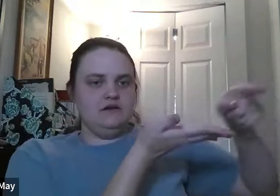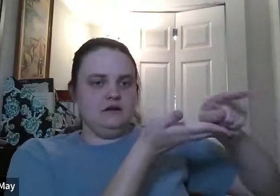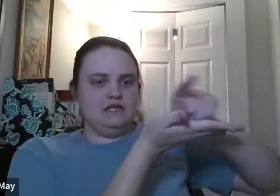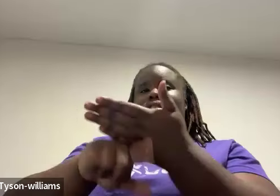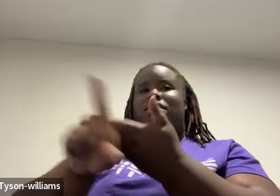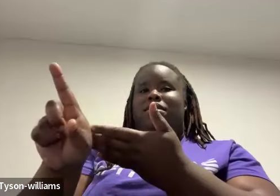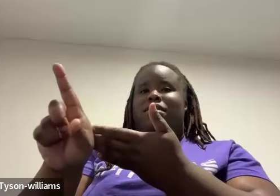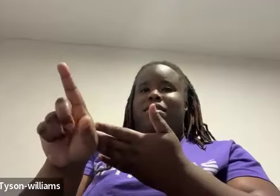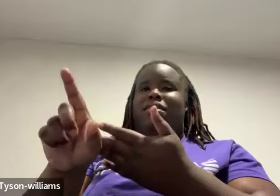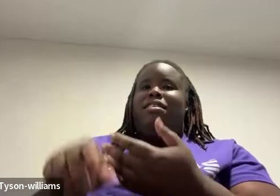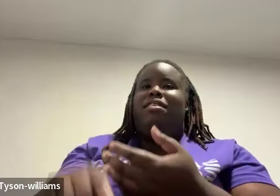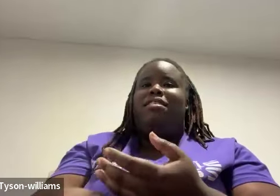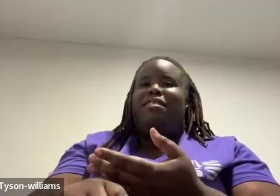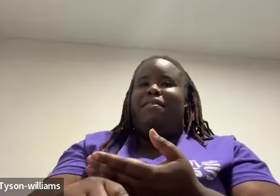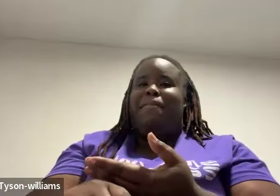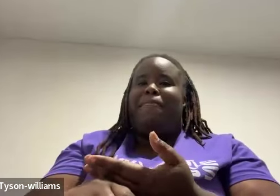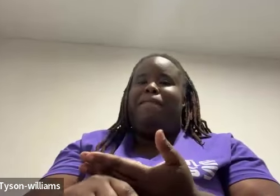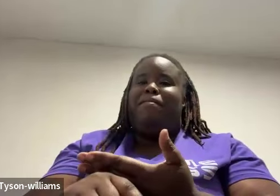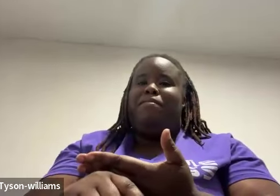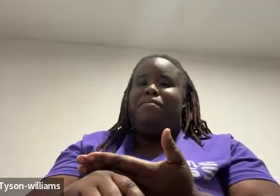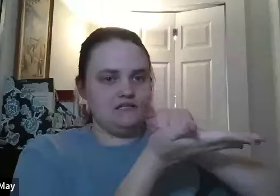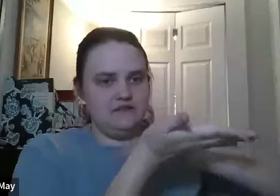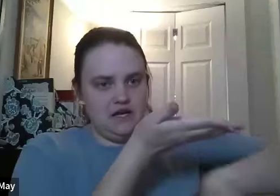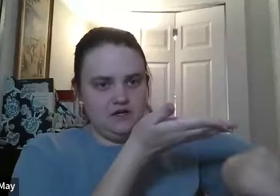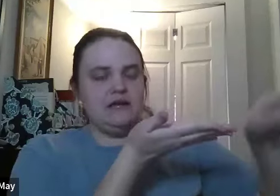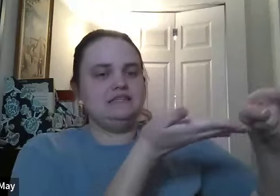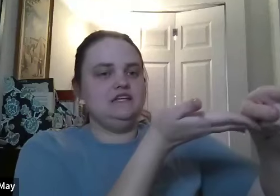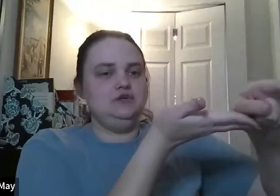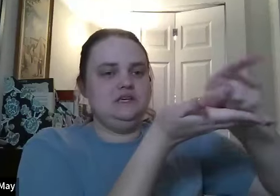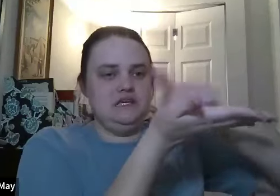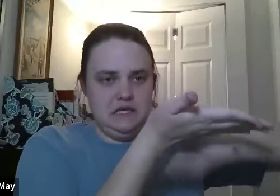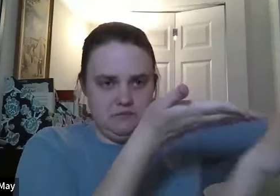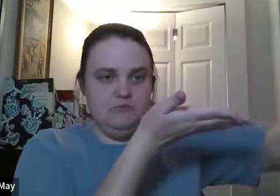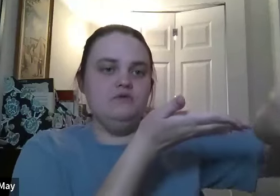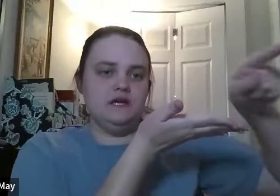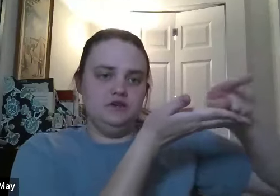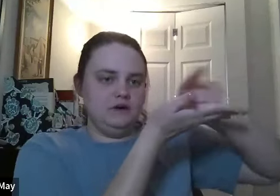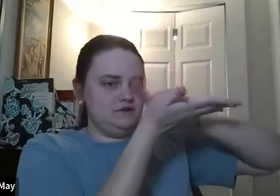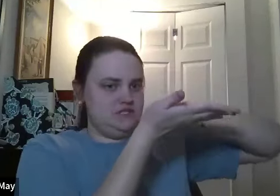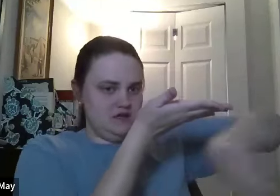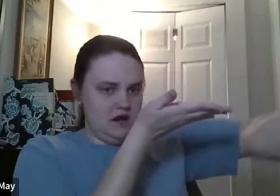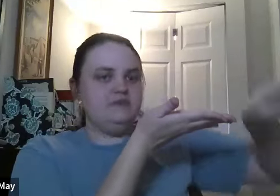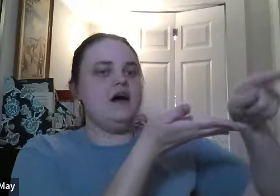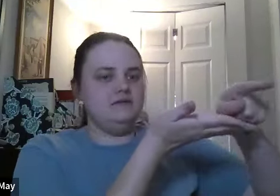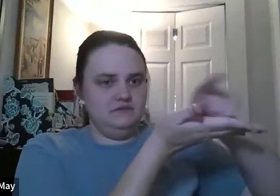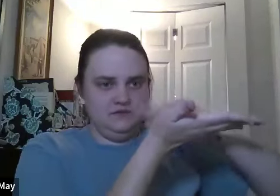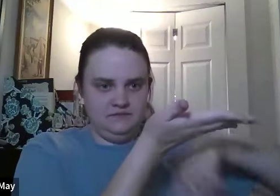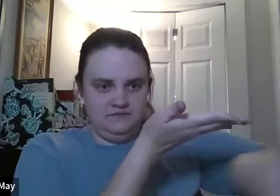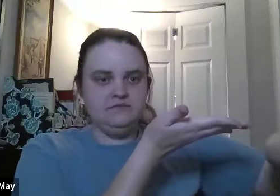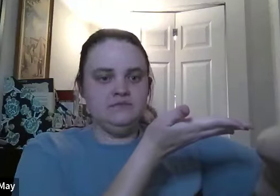Okay. Very fluid. So it's not like you go across and then under. It's like you keep moving. You don't ever stop. Yeah.